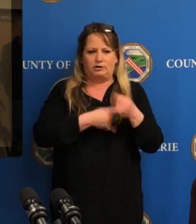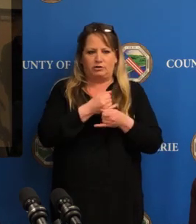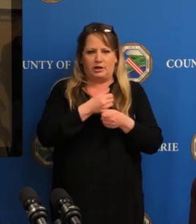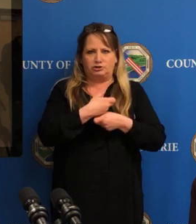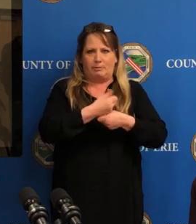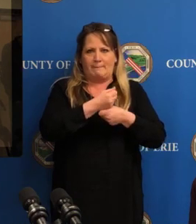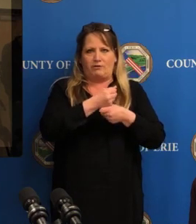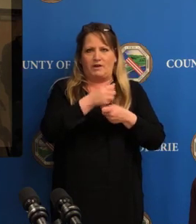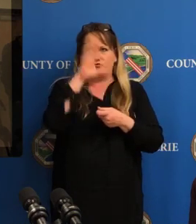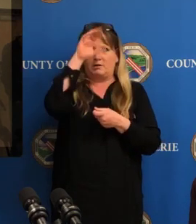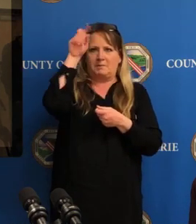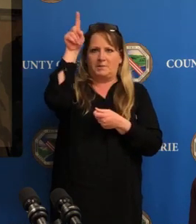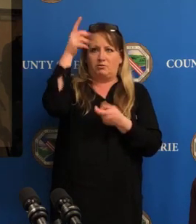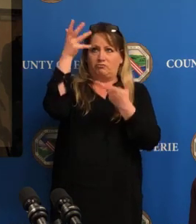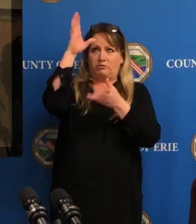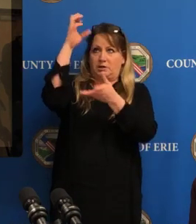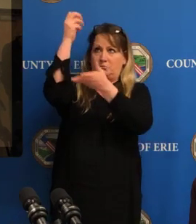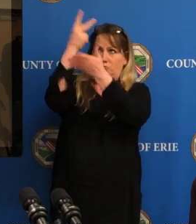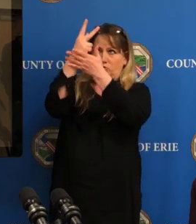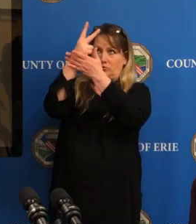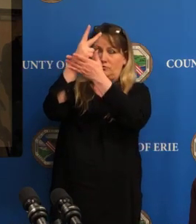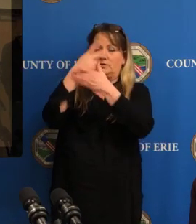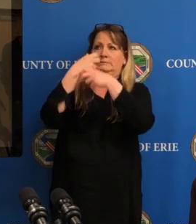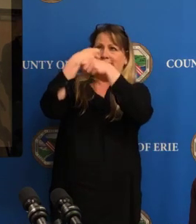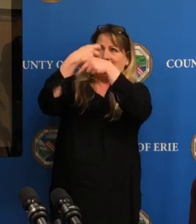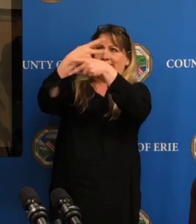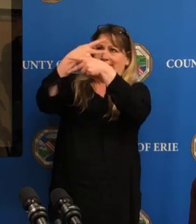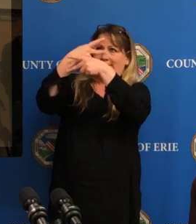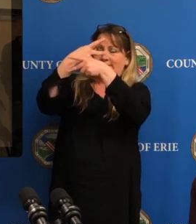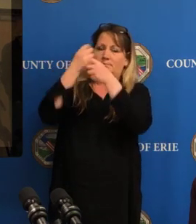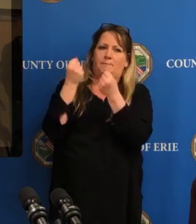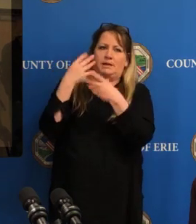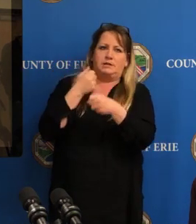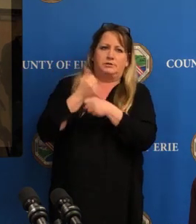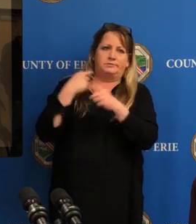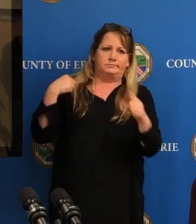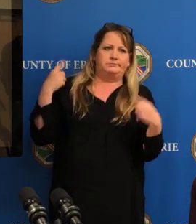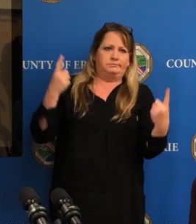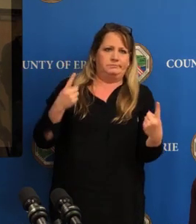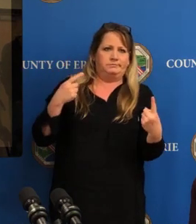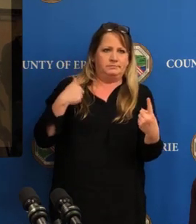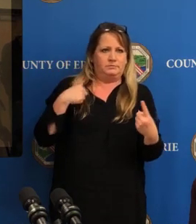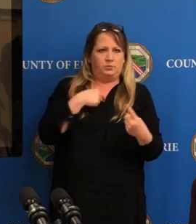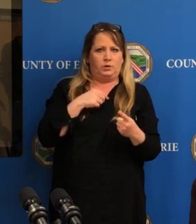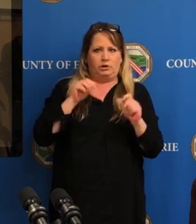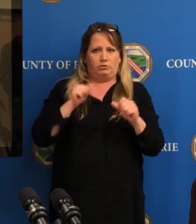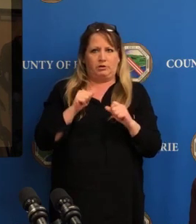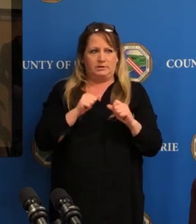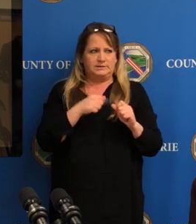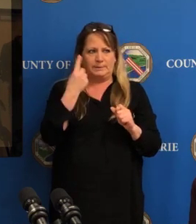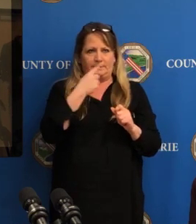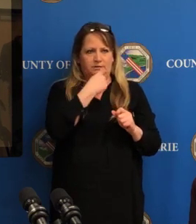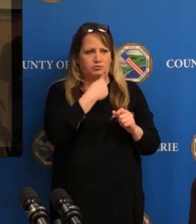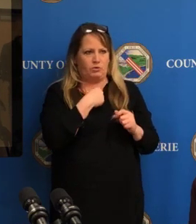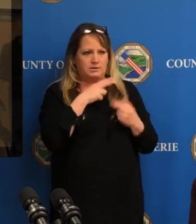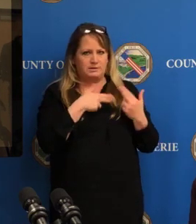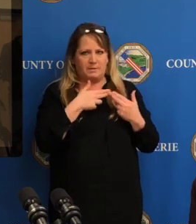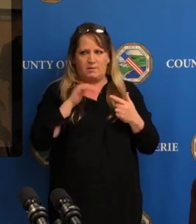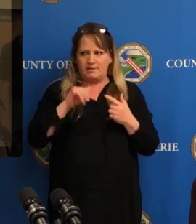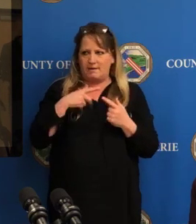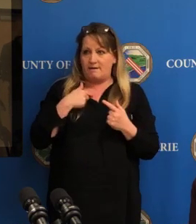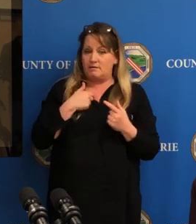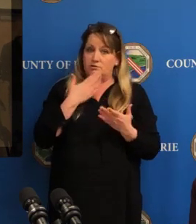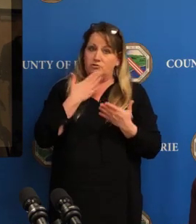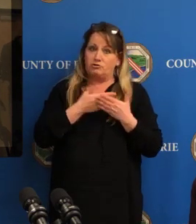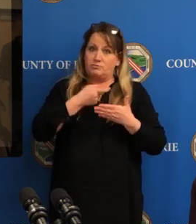that already is approved and has been producing masks for years now. We were able to get a lead on that and actually get a pretty good price.